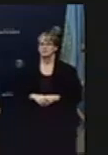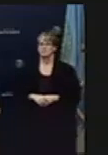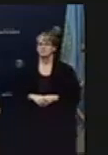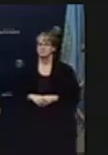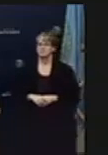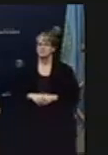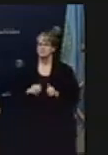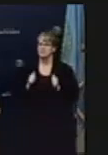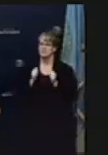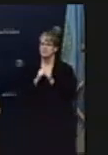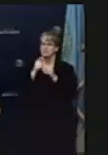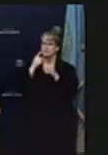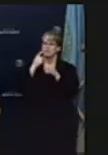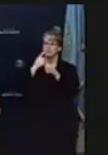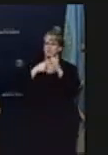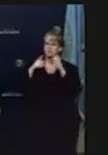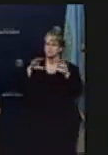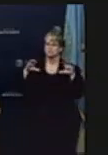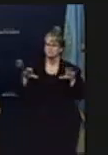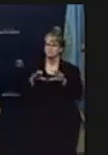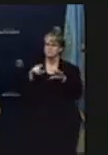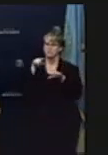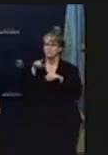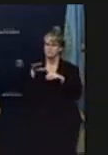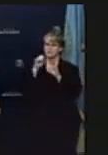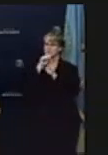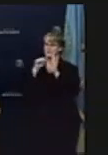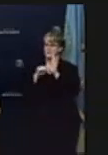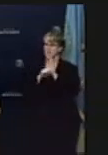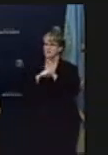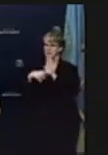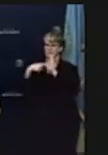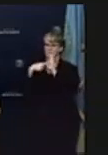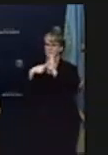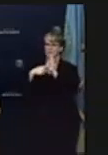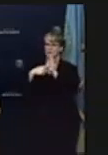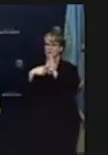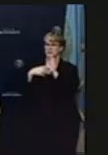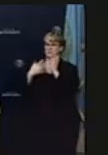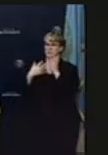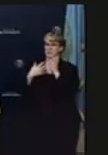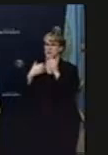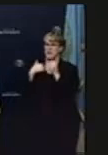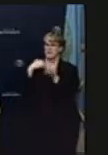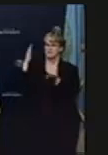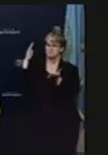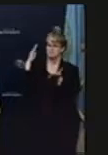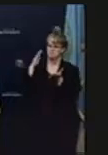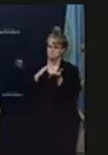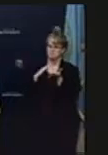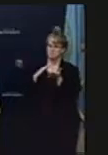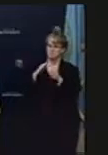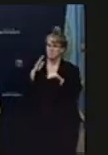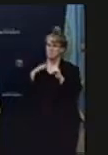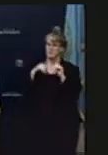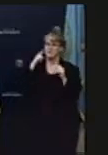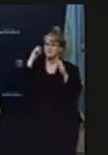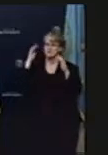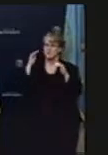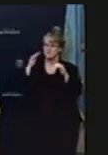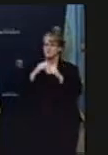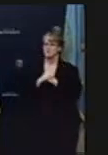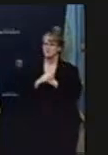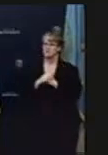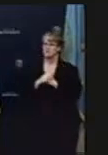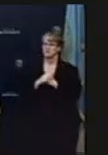region, as was pointed out earlier, the model shows a very significant reduction in expected cases. And I'd like to express